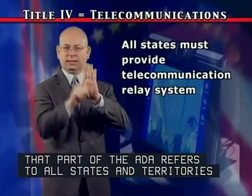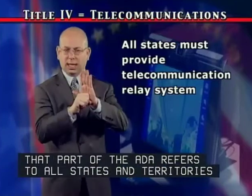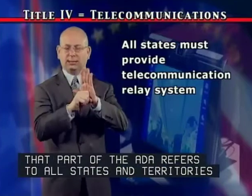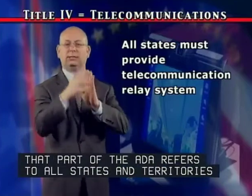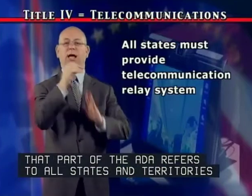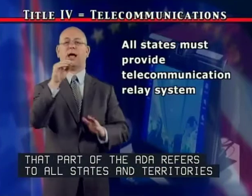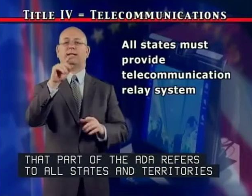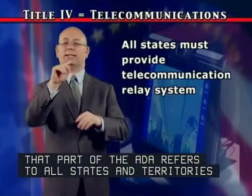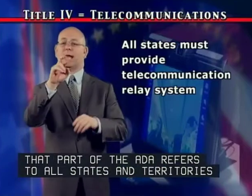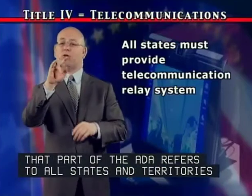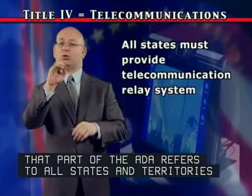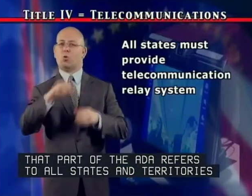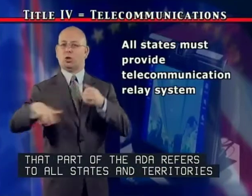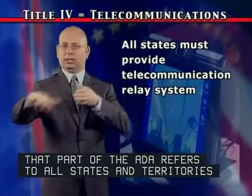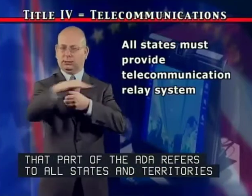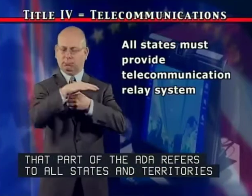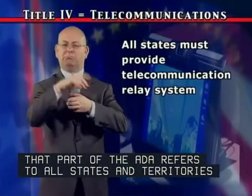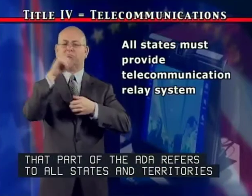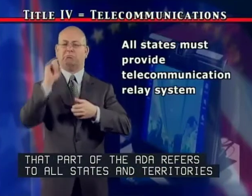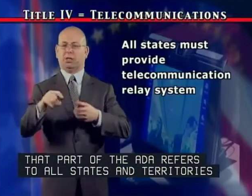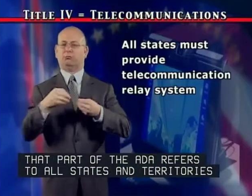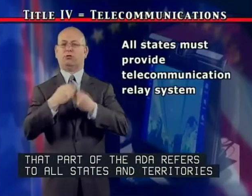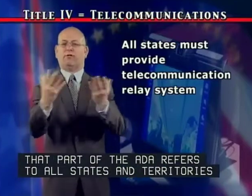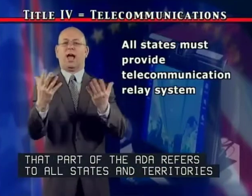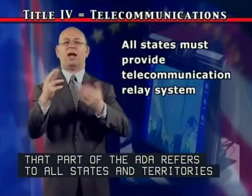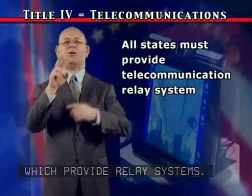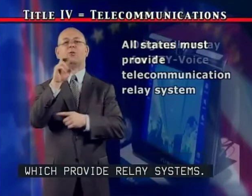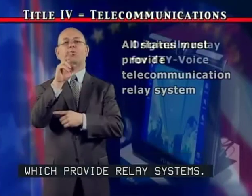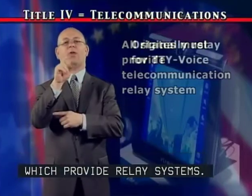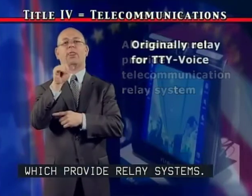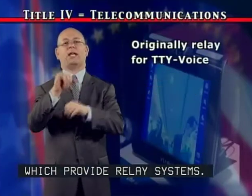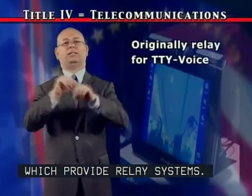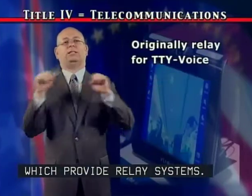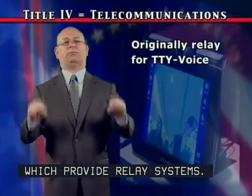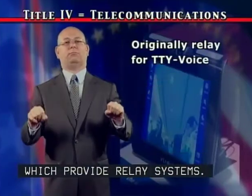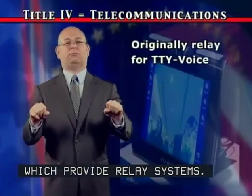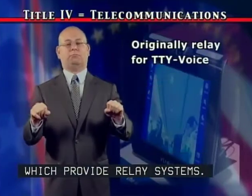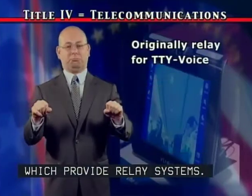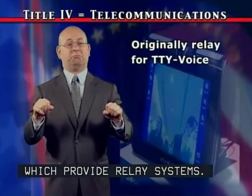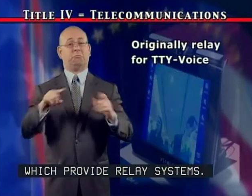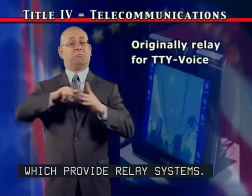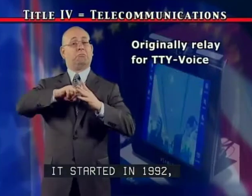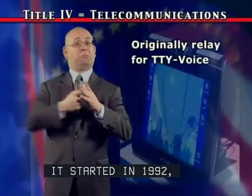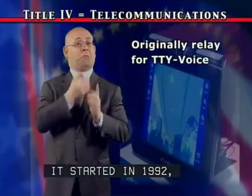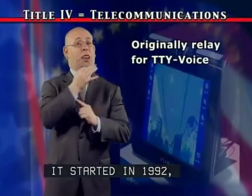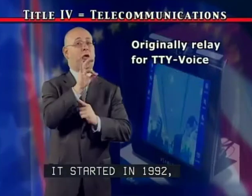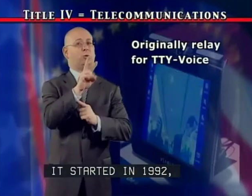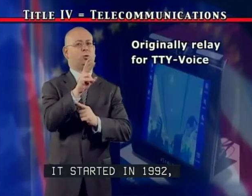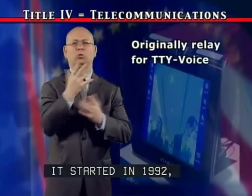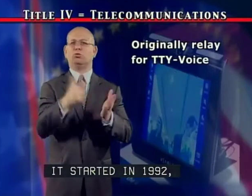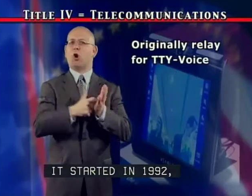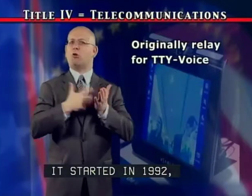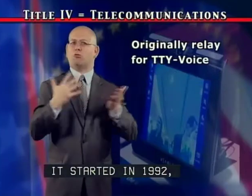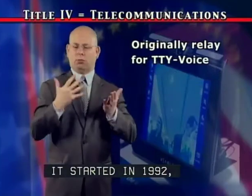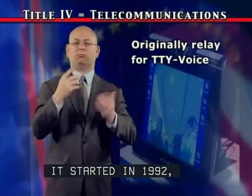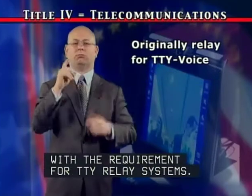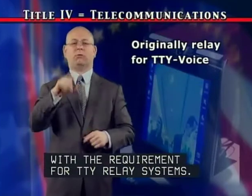That part of the ADA refers to all states and territories which provide relay systems. It started in 1992 with